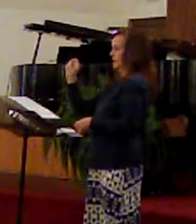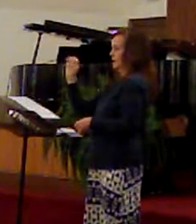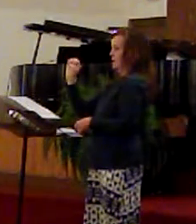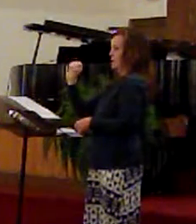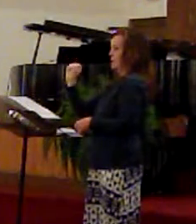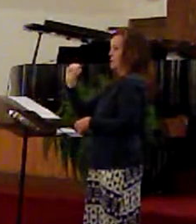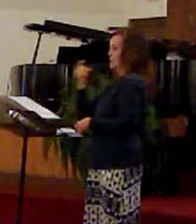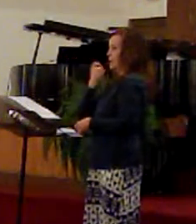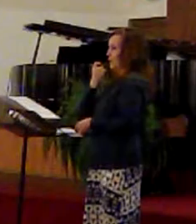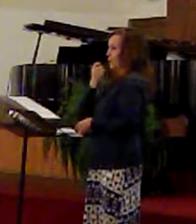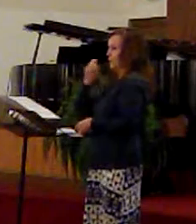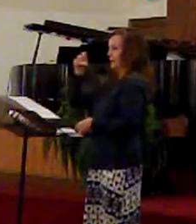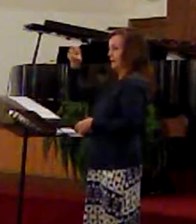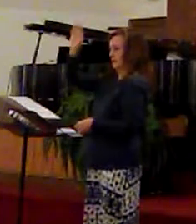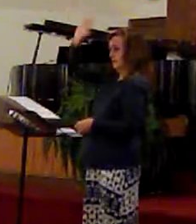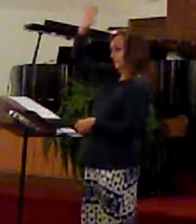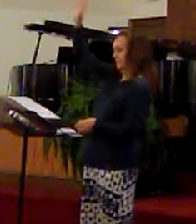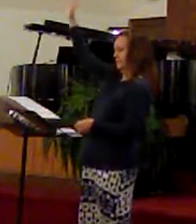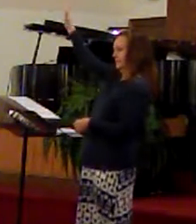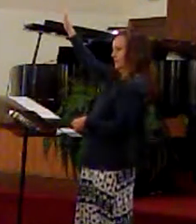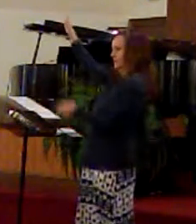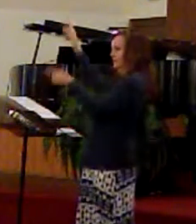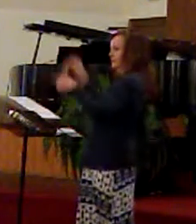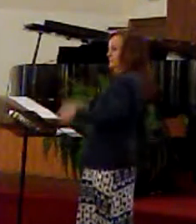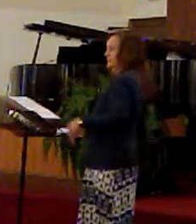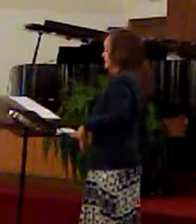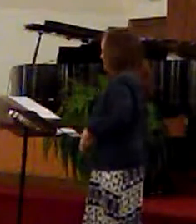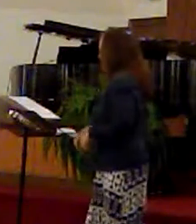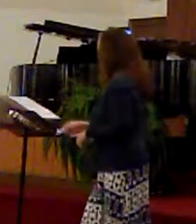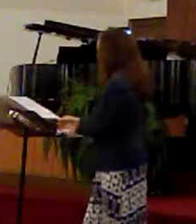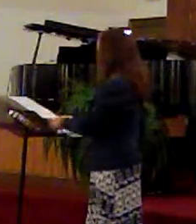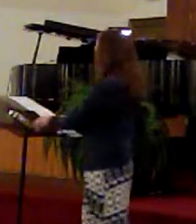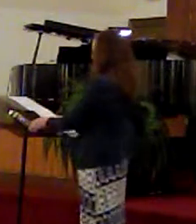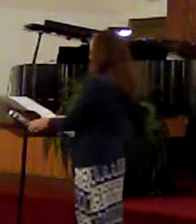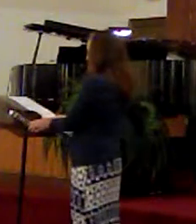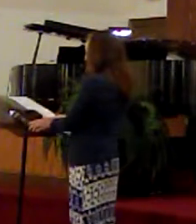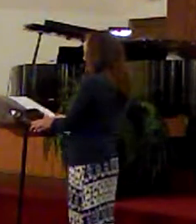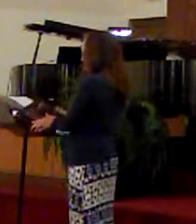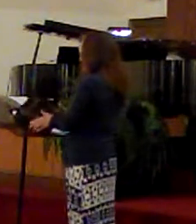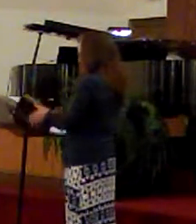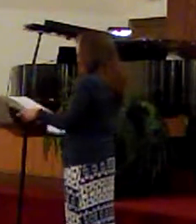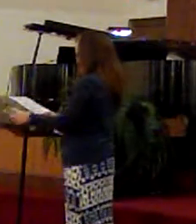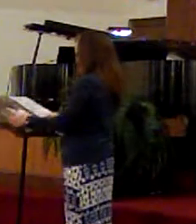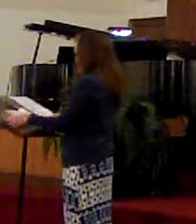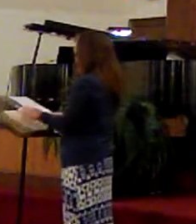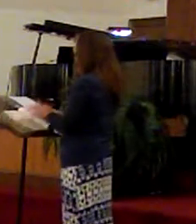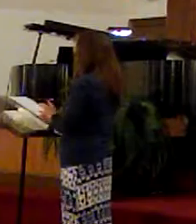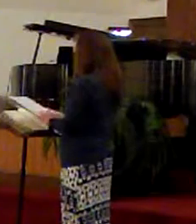right. You got an extra right there. Fantastic. And